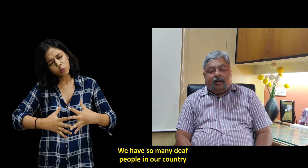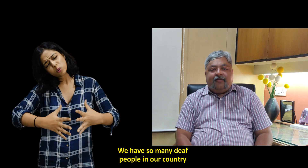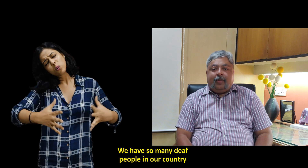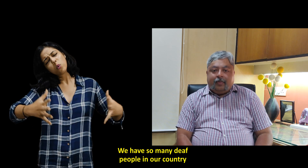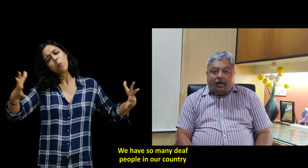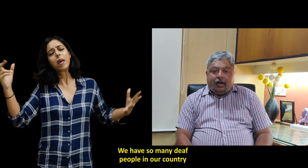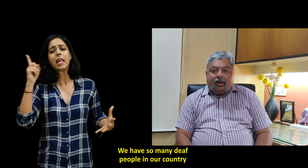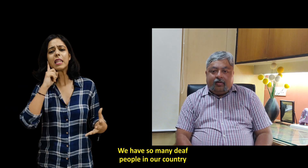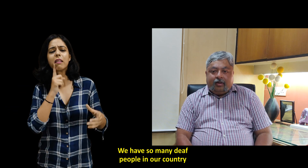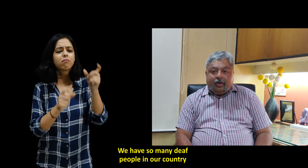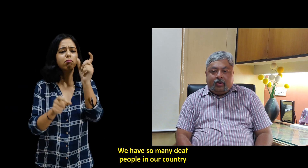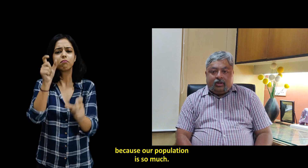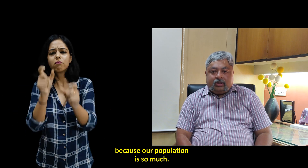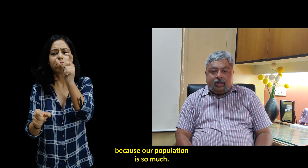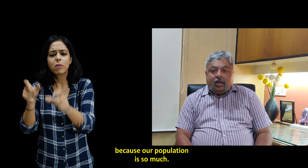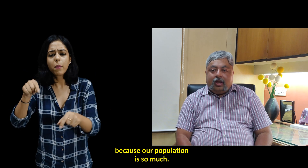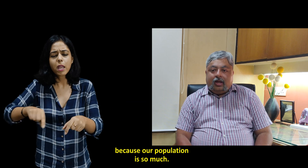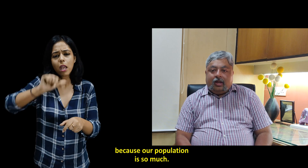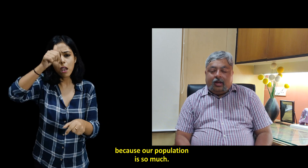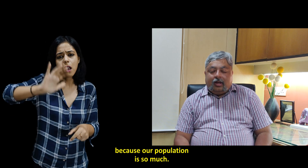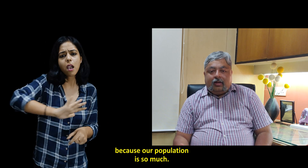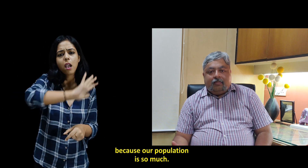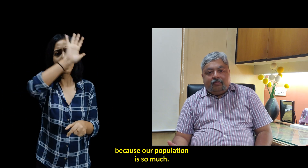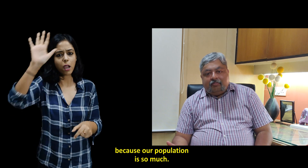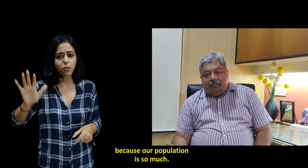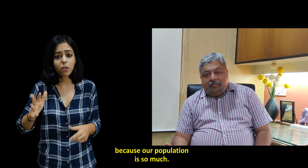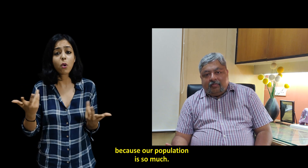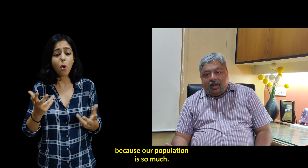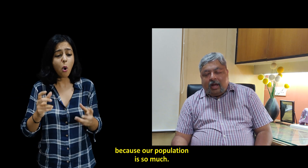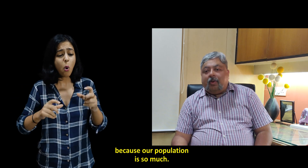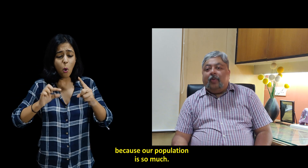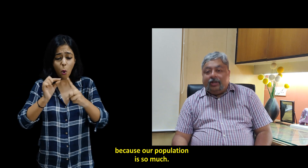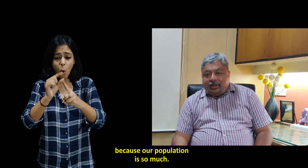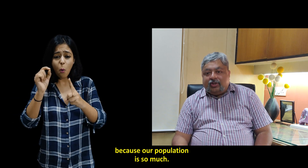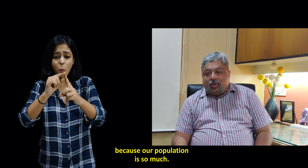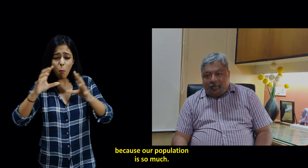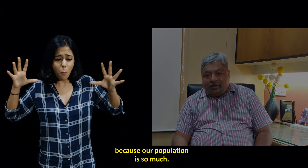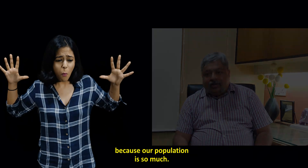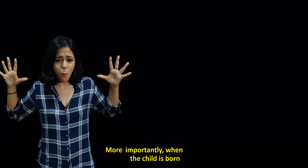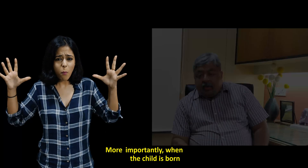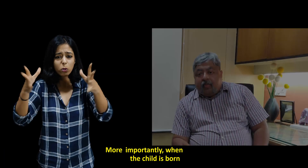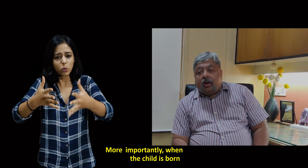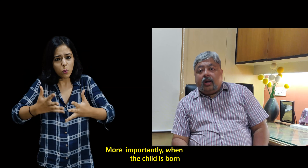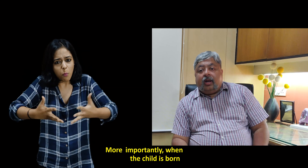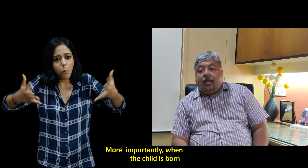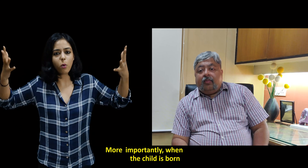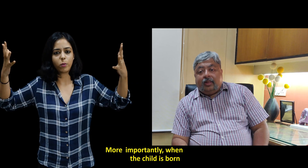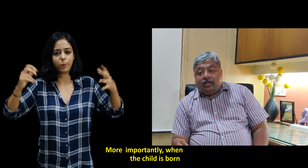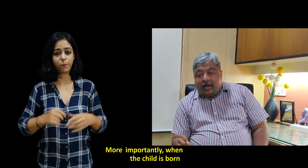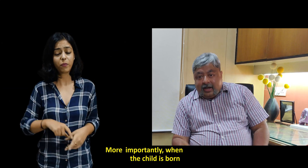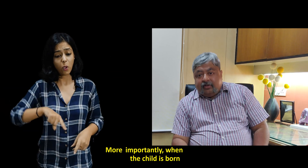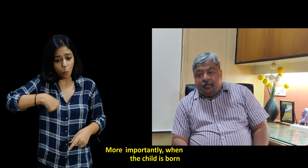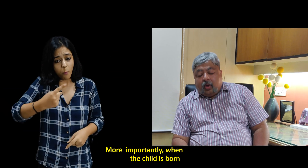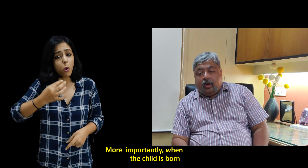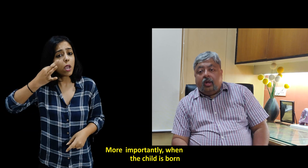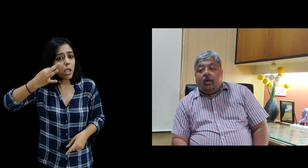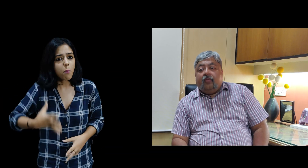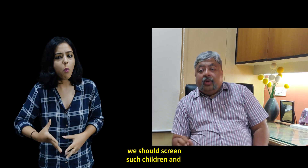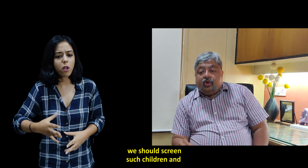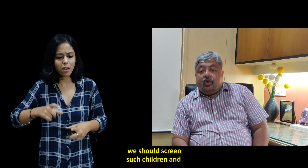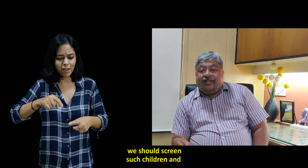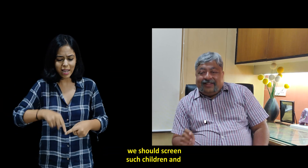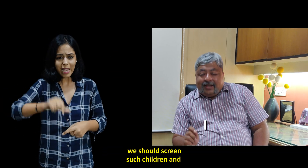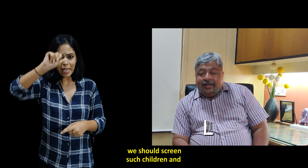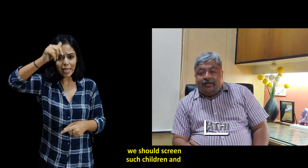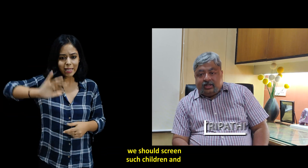deaf people in our country because uh our population is so much more importantly when the child is born